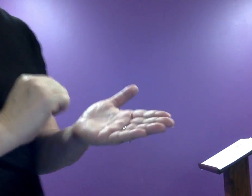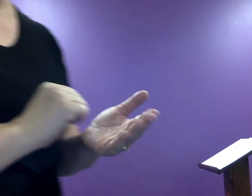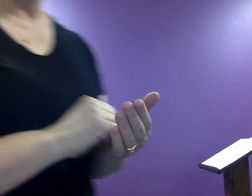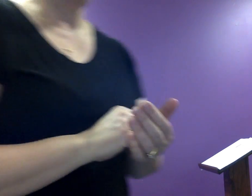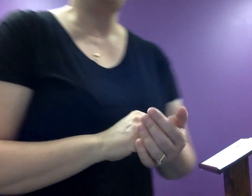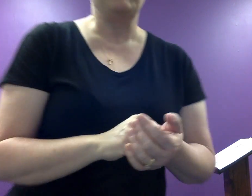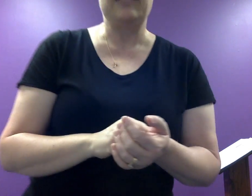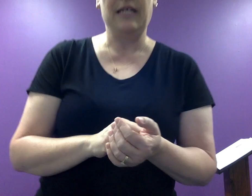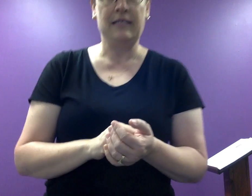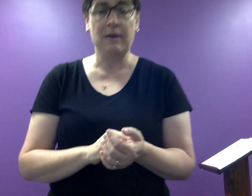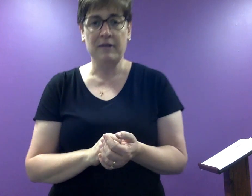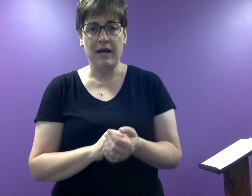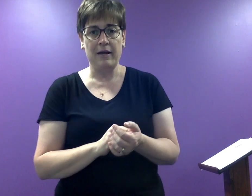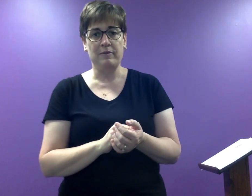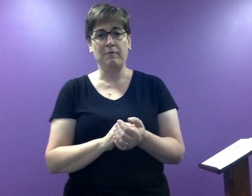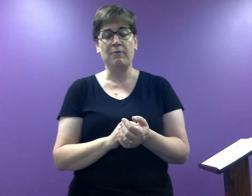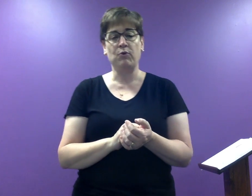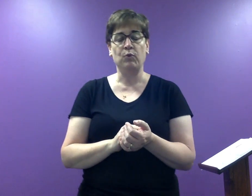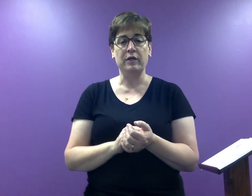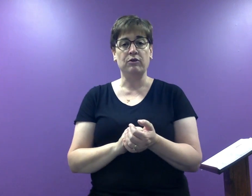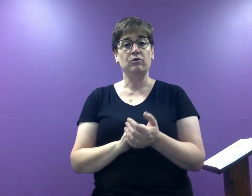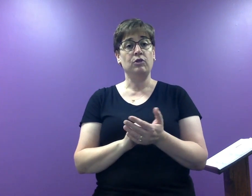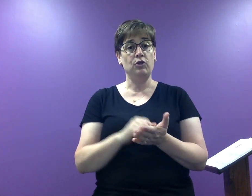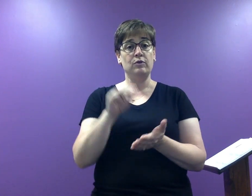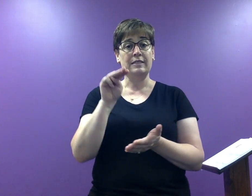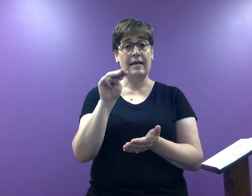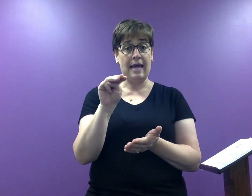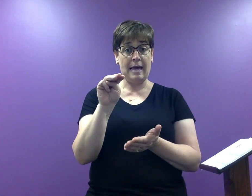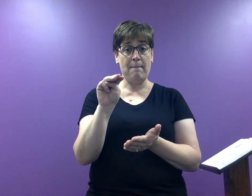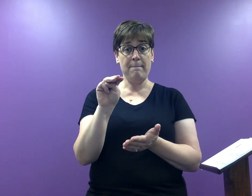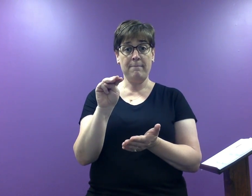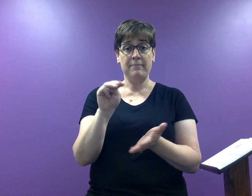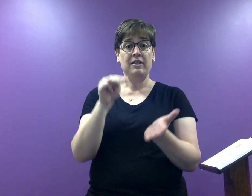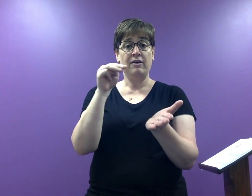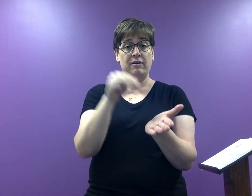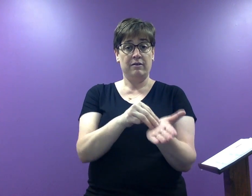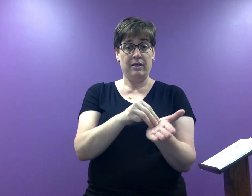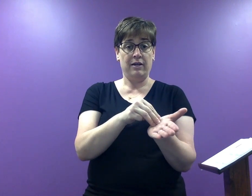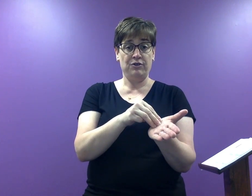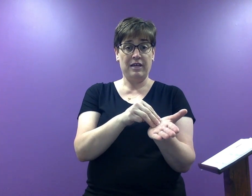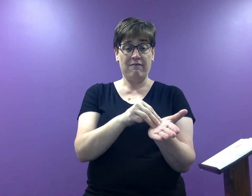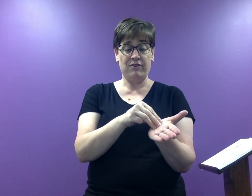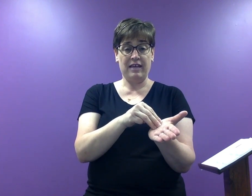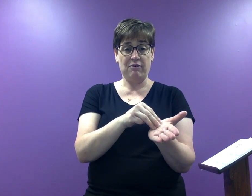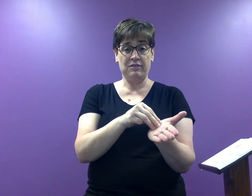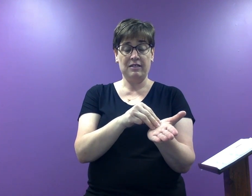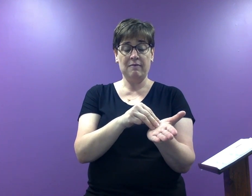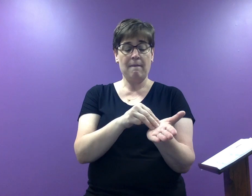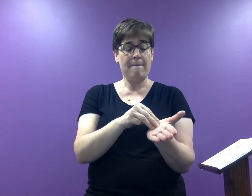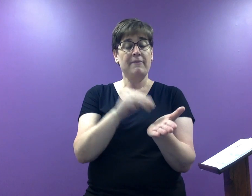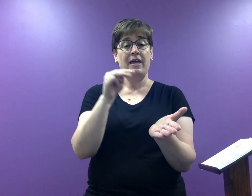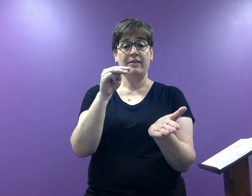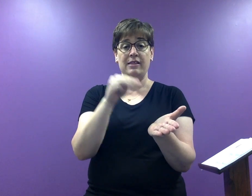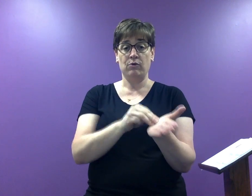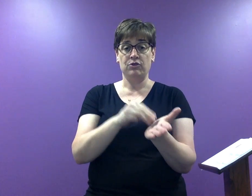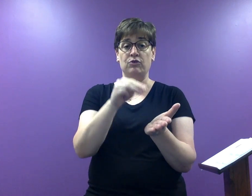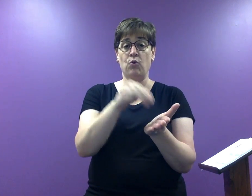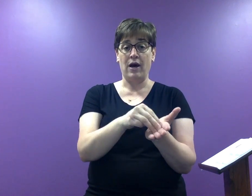can also see sometimes people will use an M and do that for 1,000, and then they will do